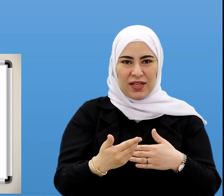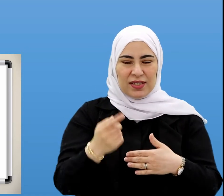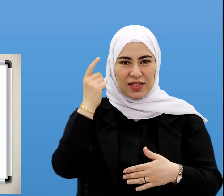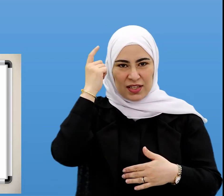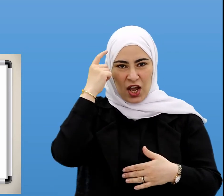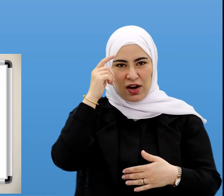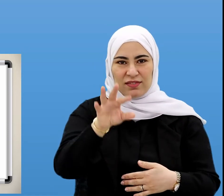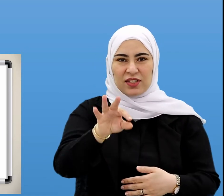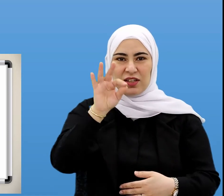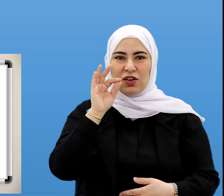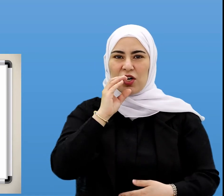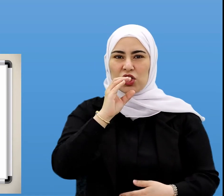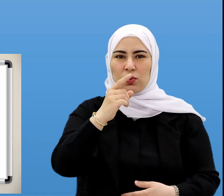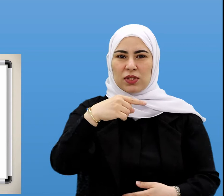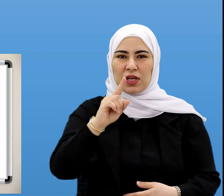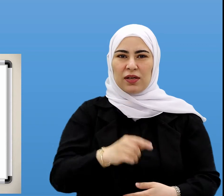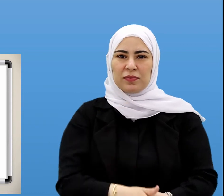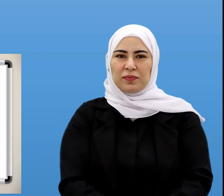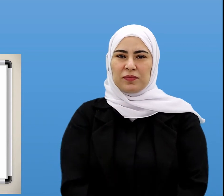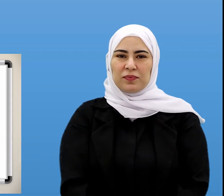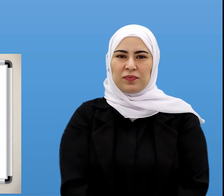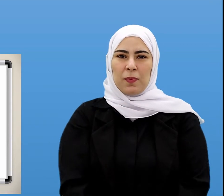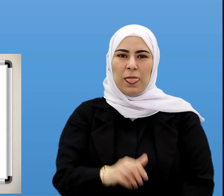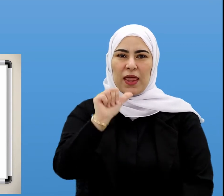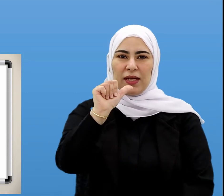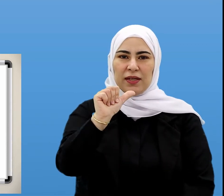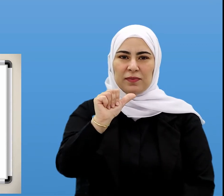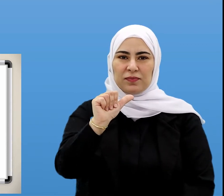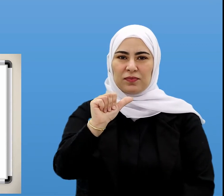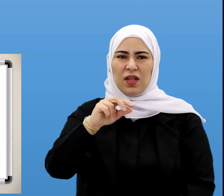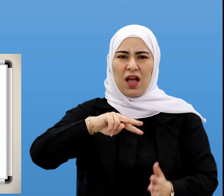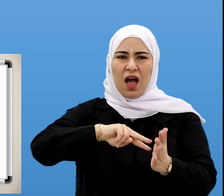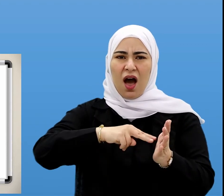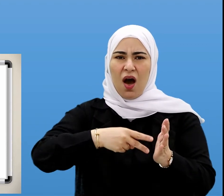correct answer. Now, A. How did you learn to ride a horse?